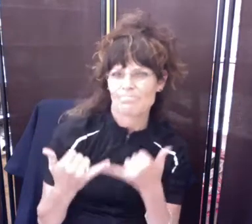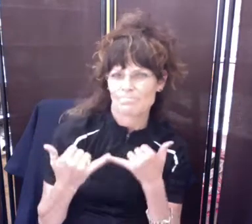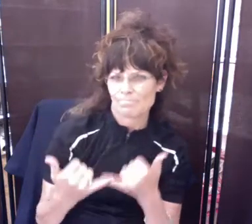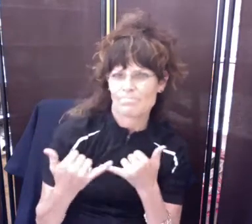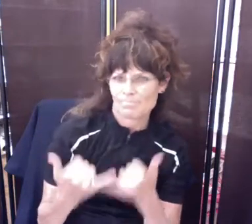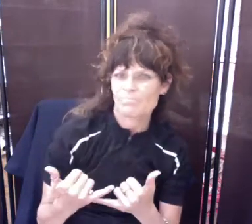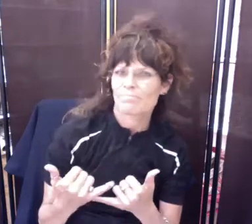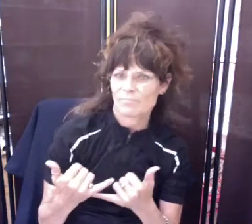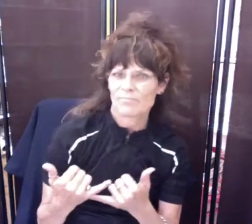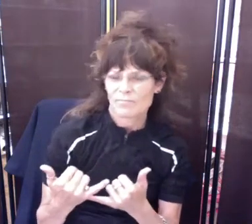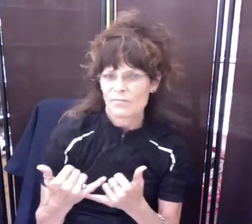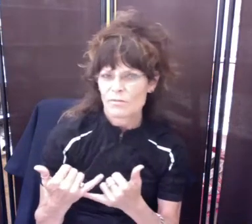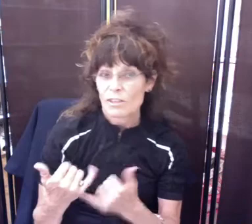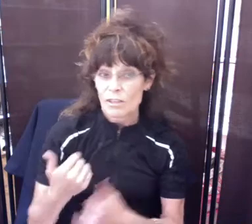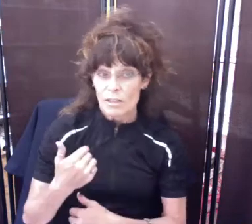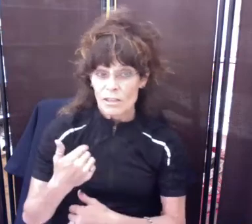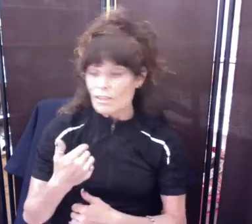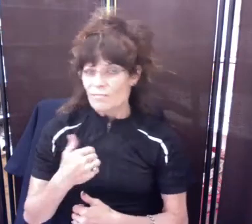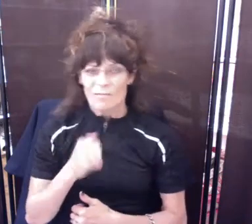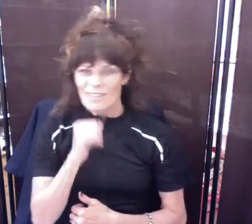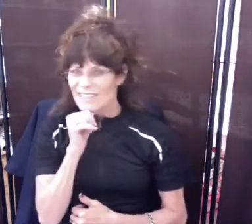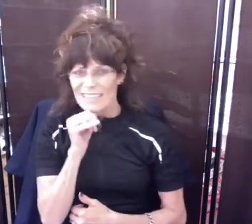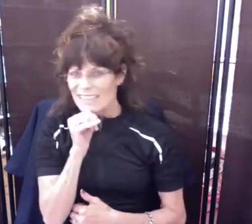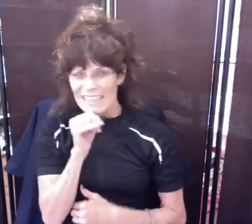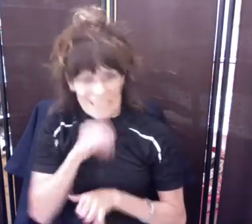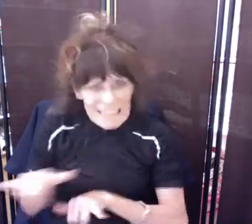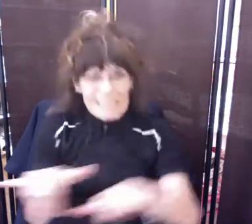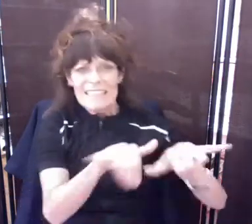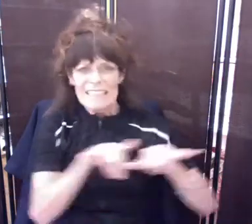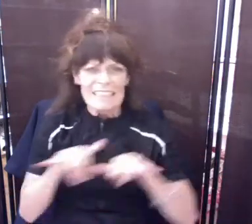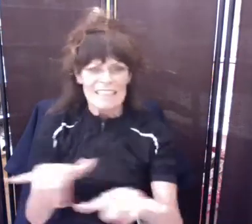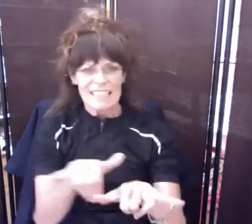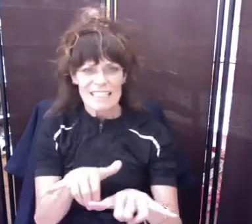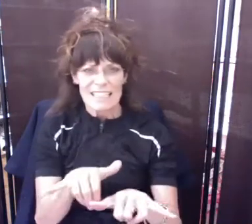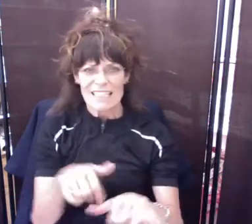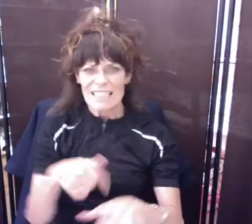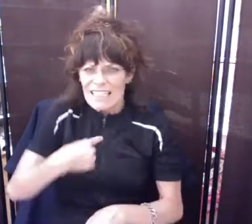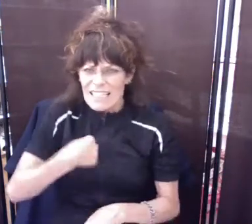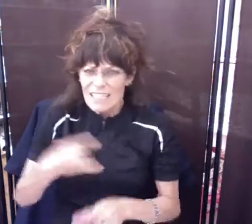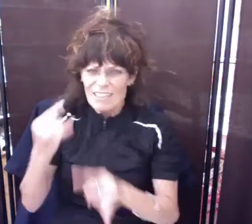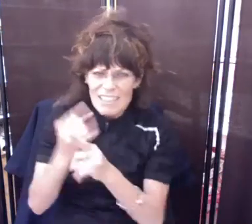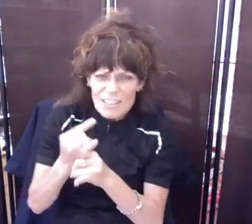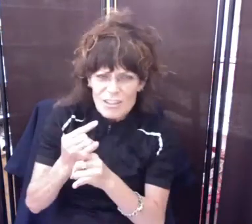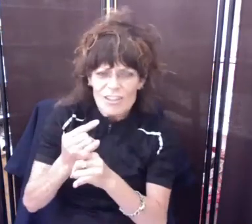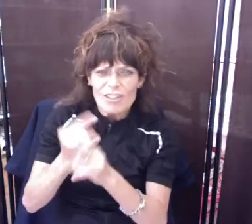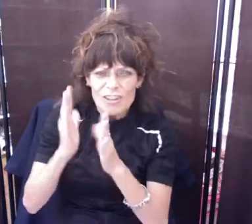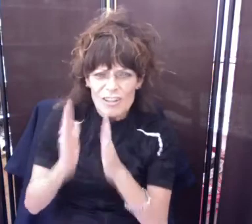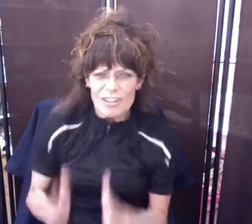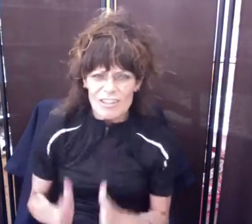was separate from you in a way that was alcoholic. I was not in union with you. I was not